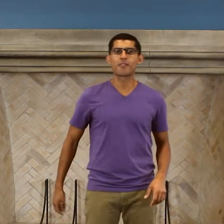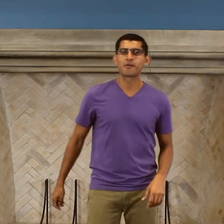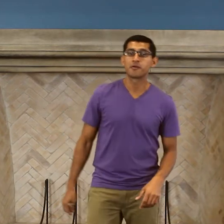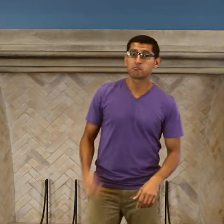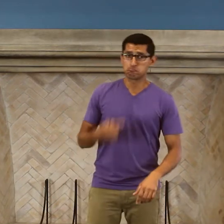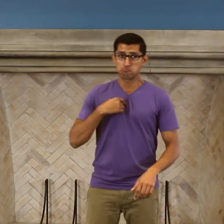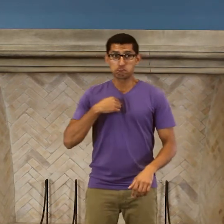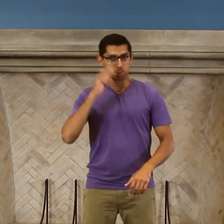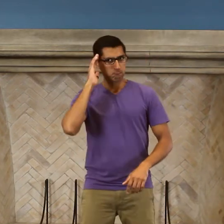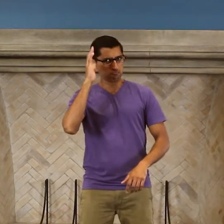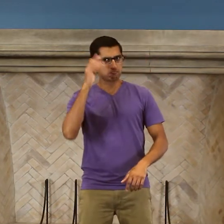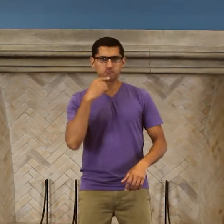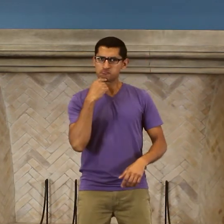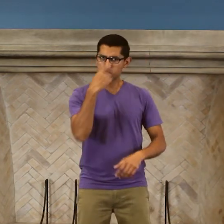me.